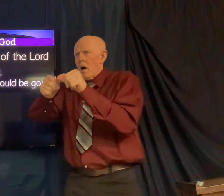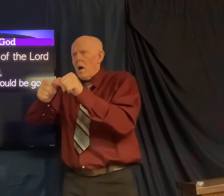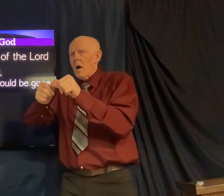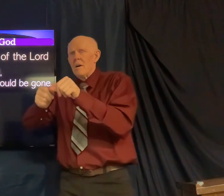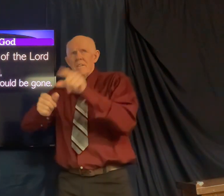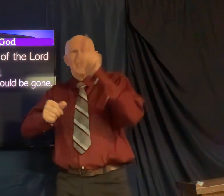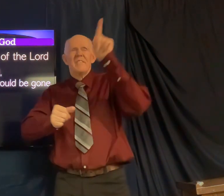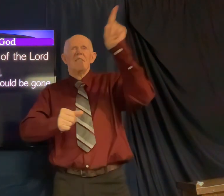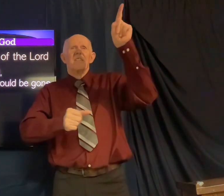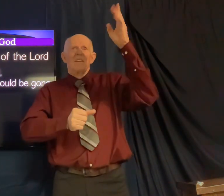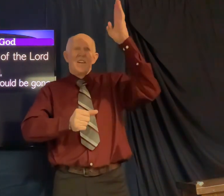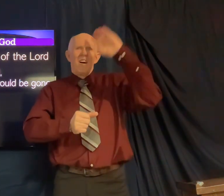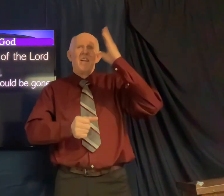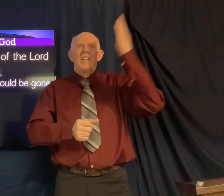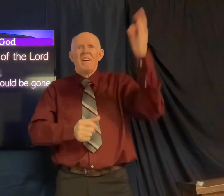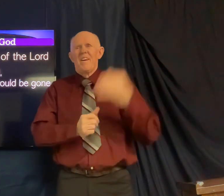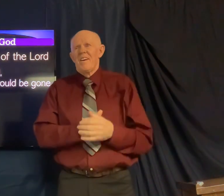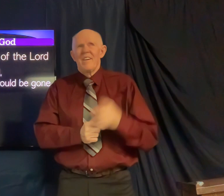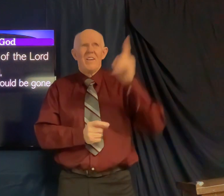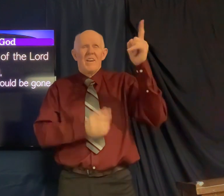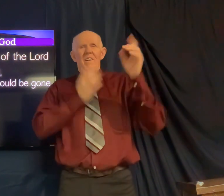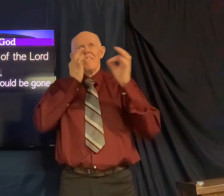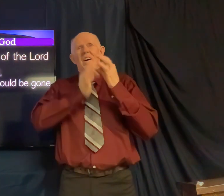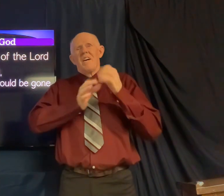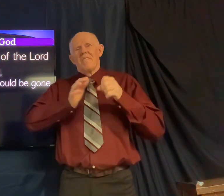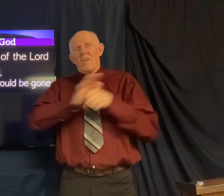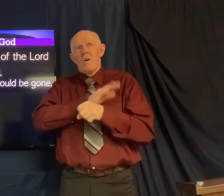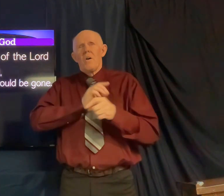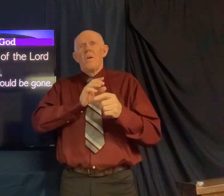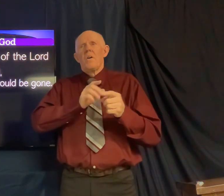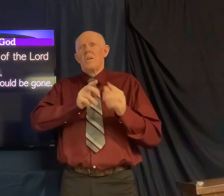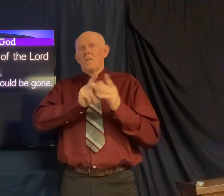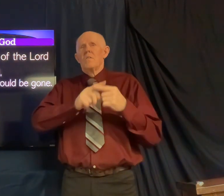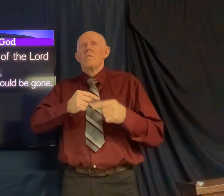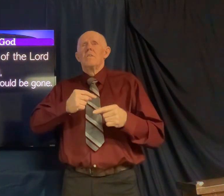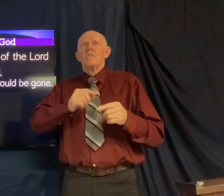The world has continued because God is there and He is faithful